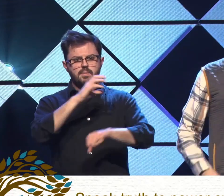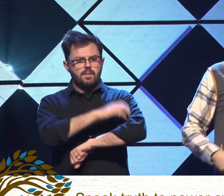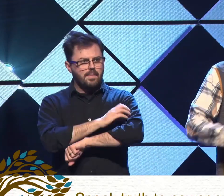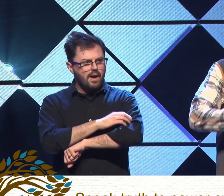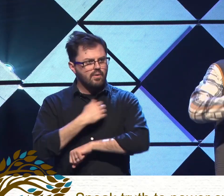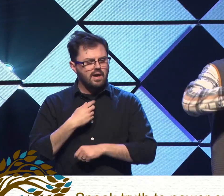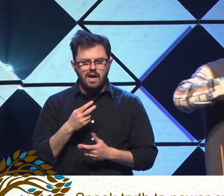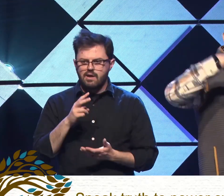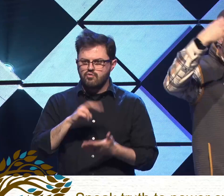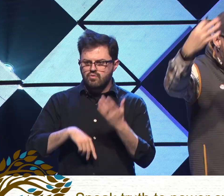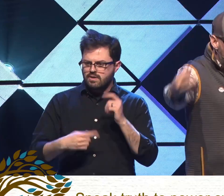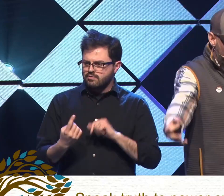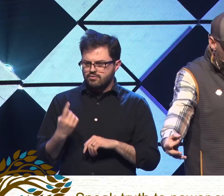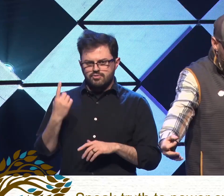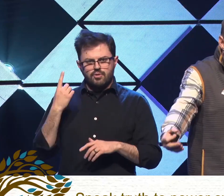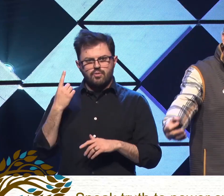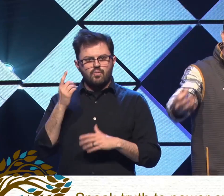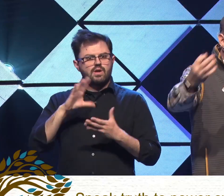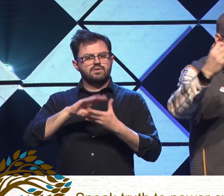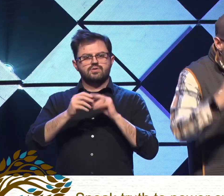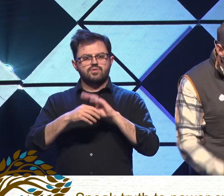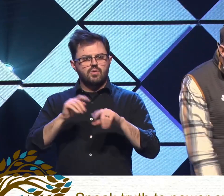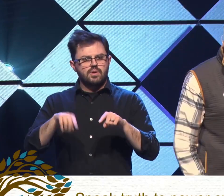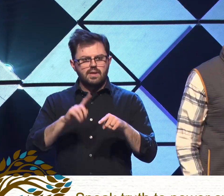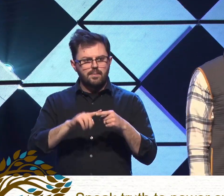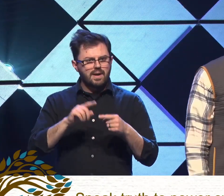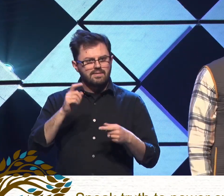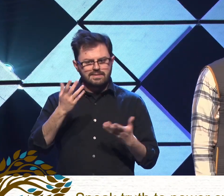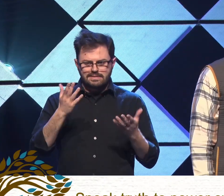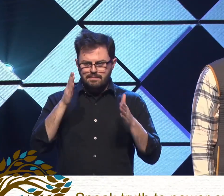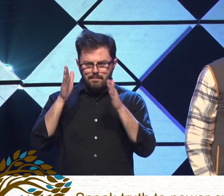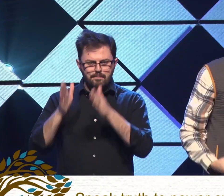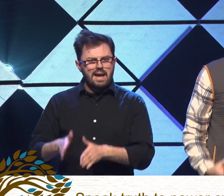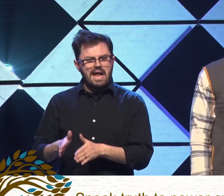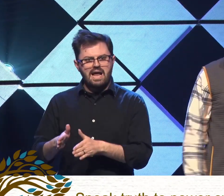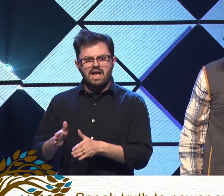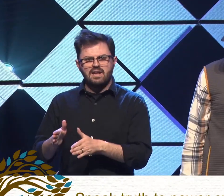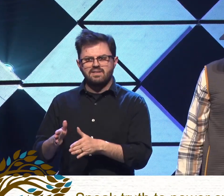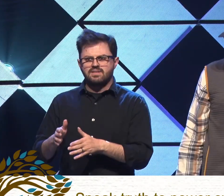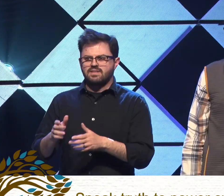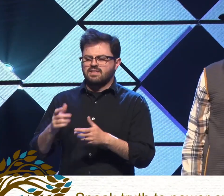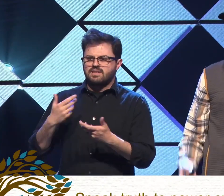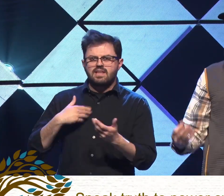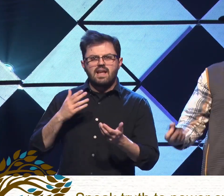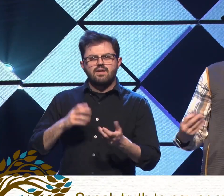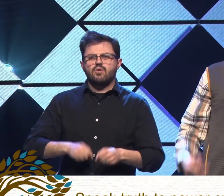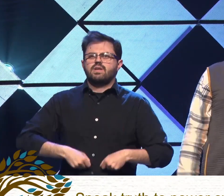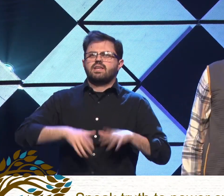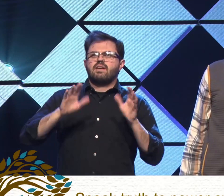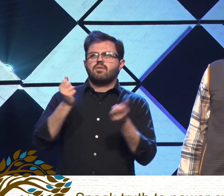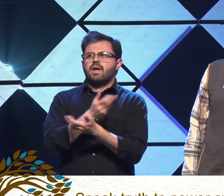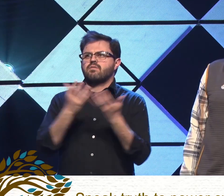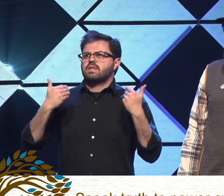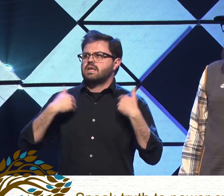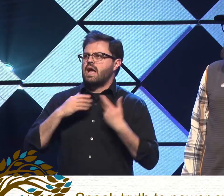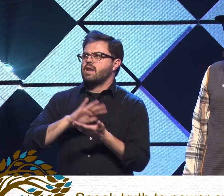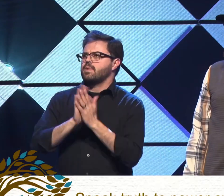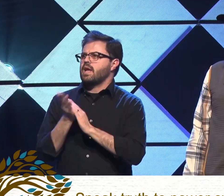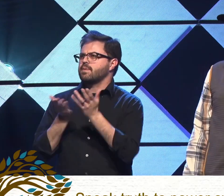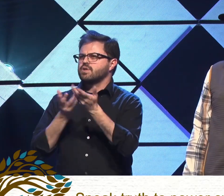who gave up everything and became a servant. Who was that? Oh, that's right, that was